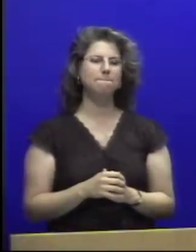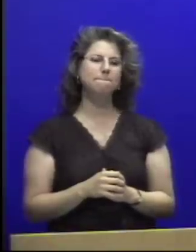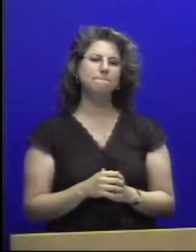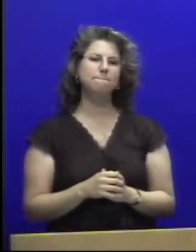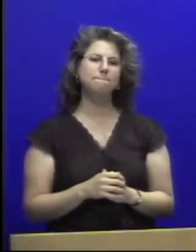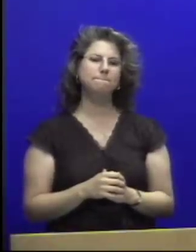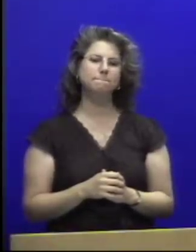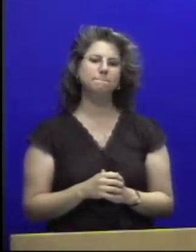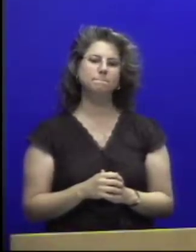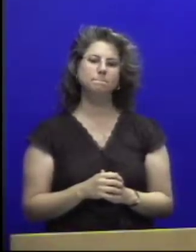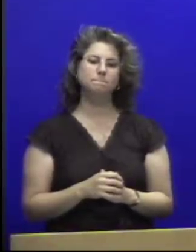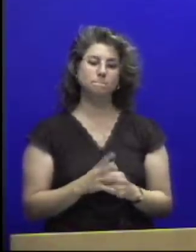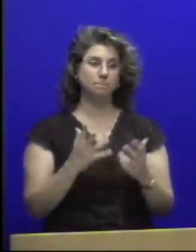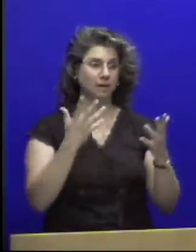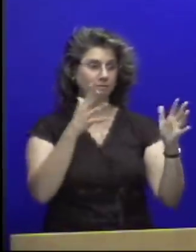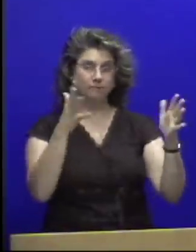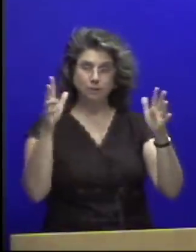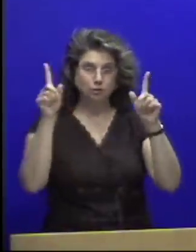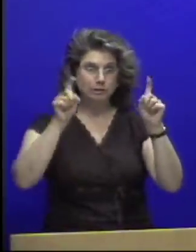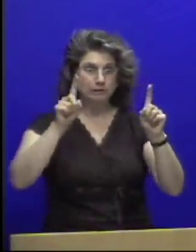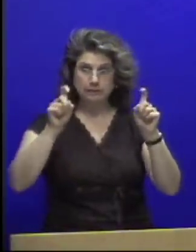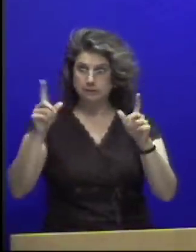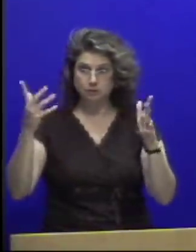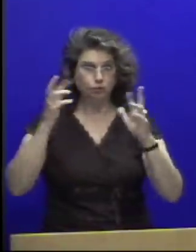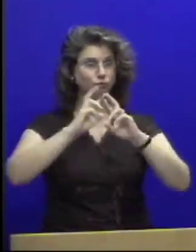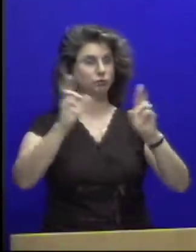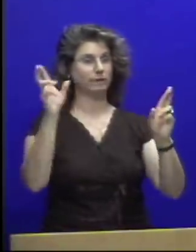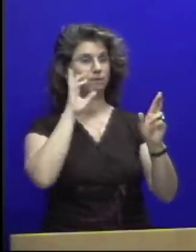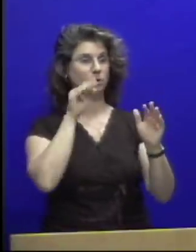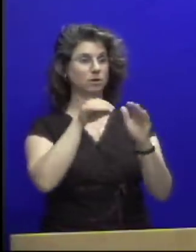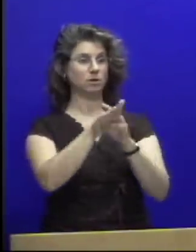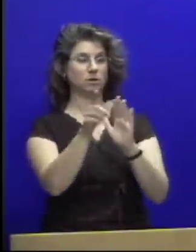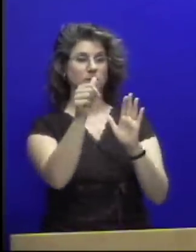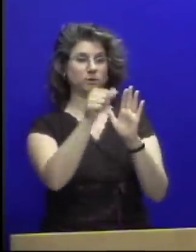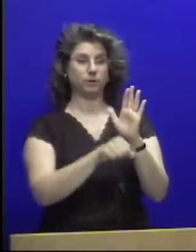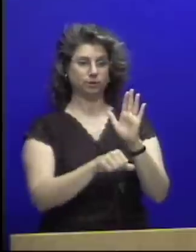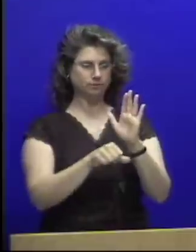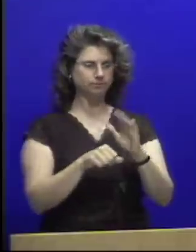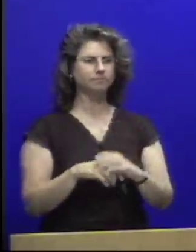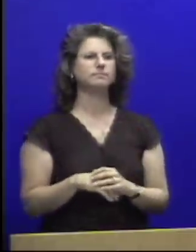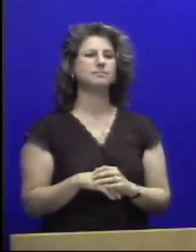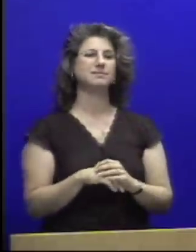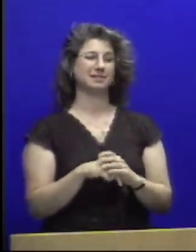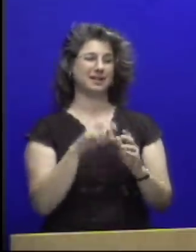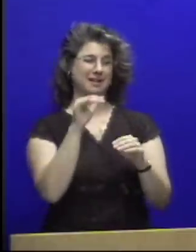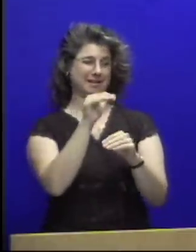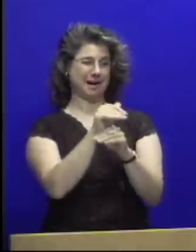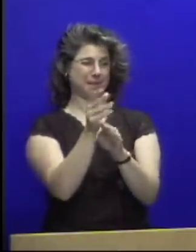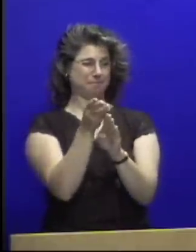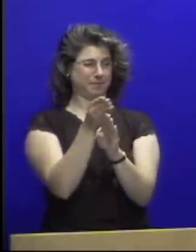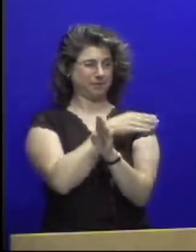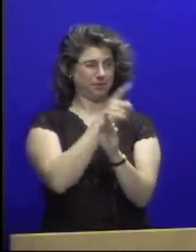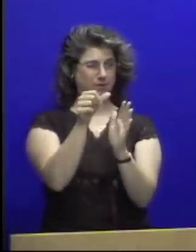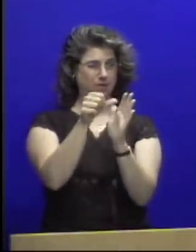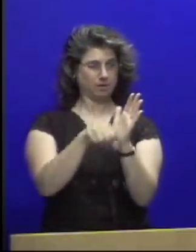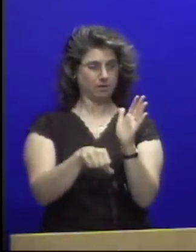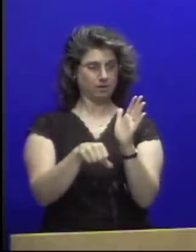once you do all that and you're cleared for the operation, then the night before your